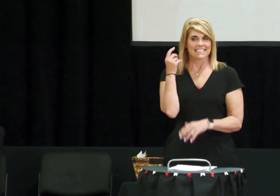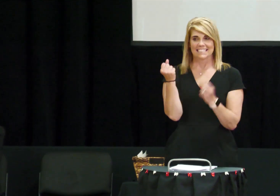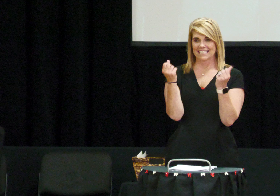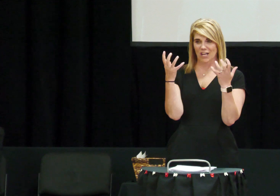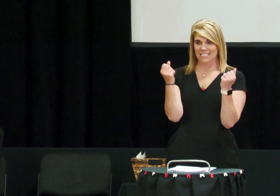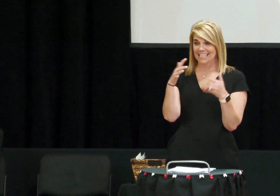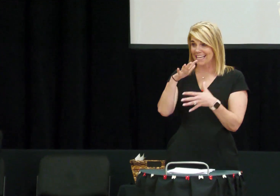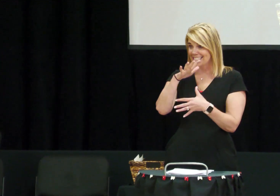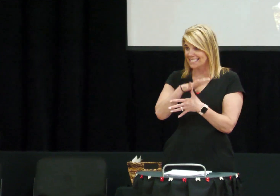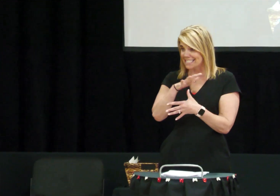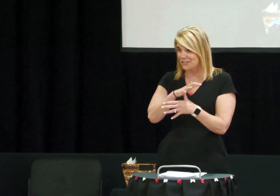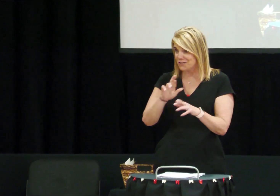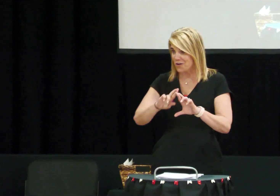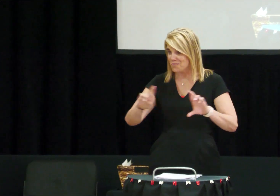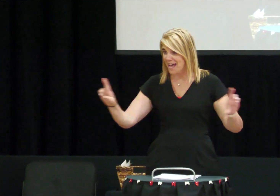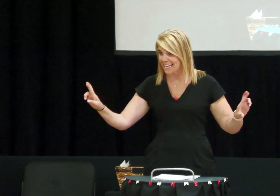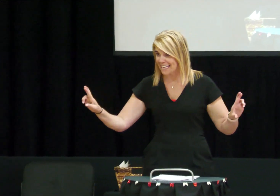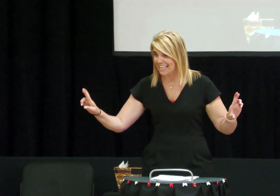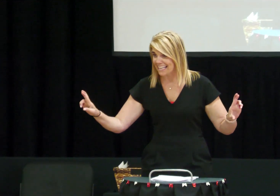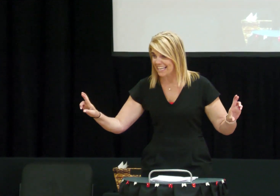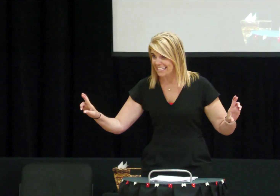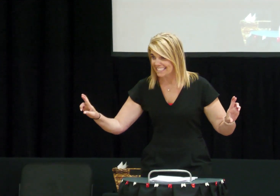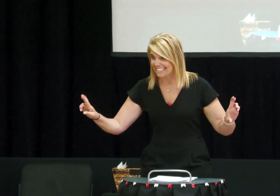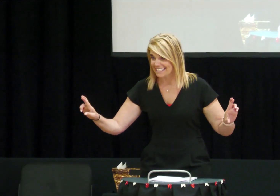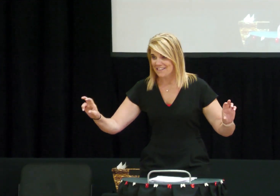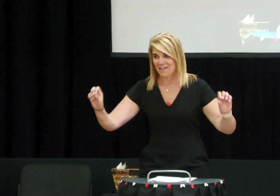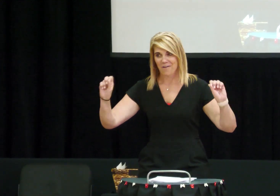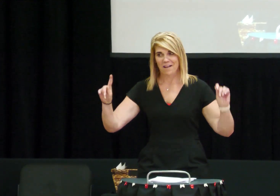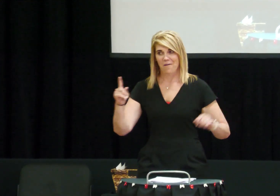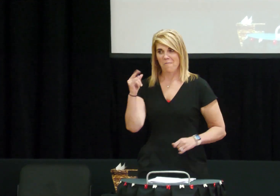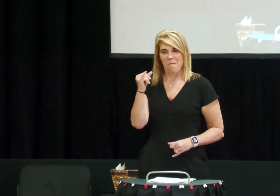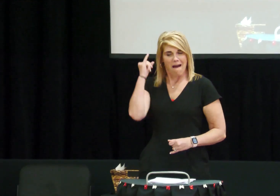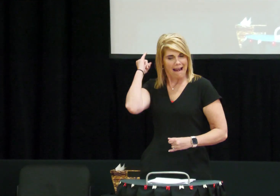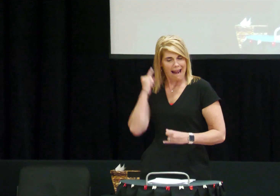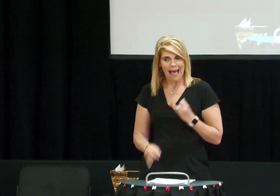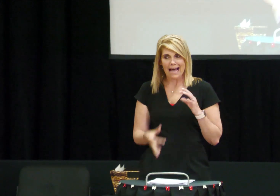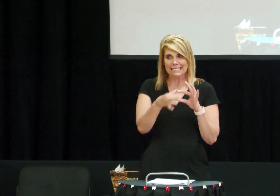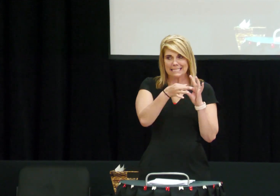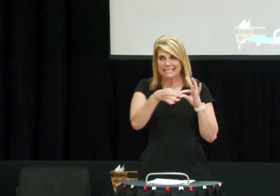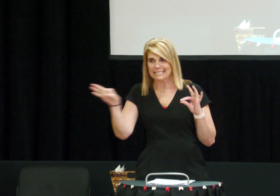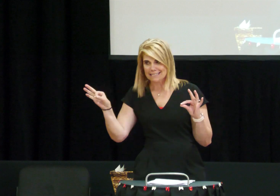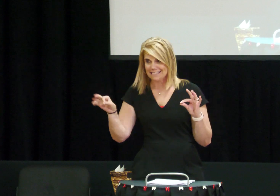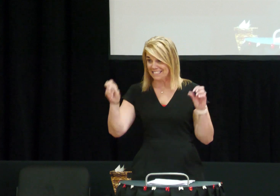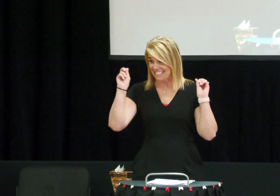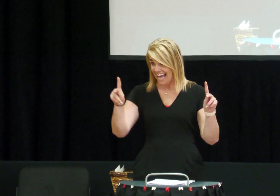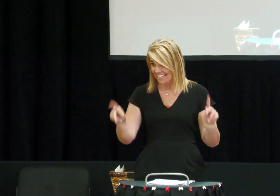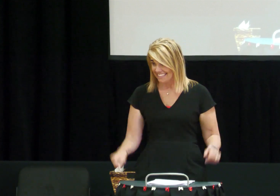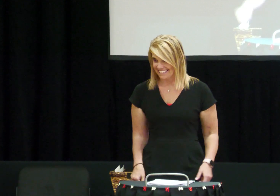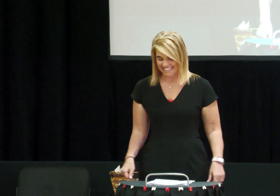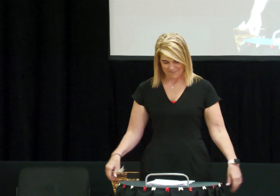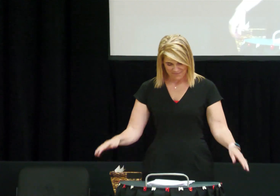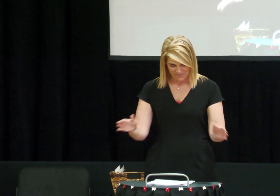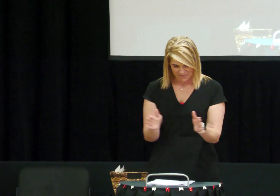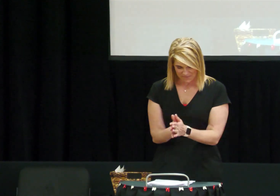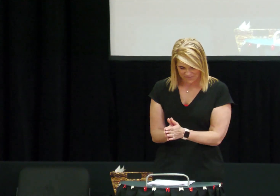This is Tara signing. Seniors, are you ready? All right, one last comment to make